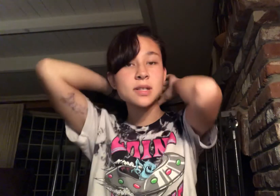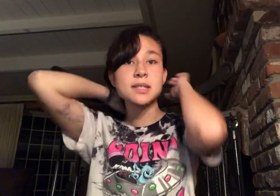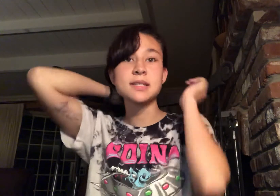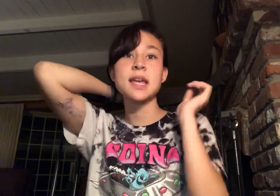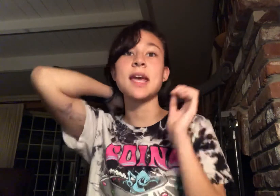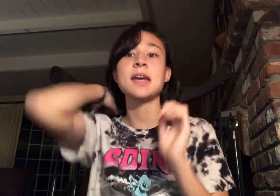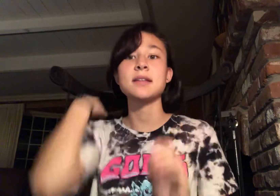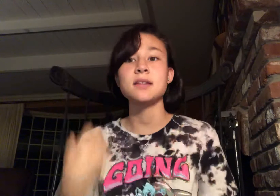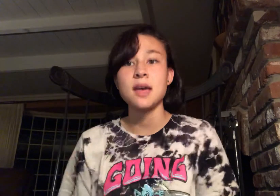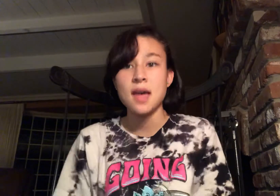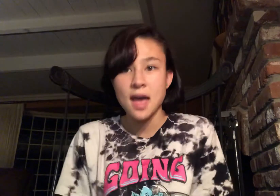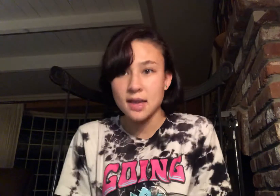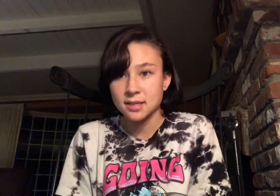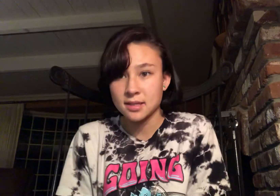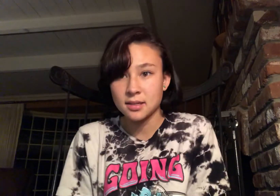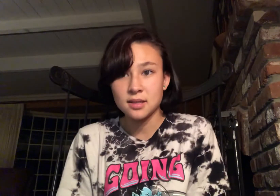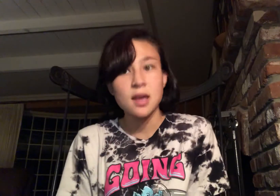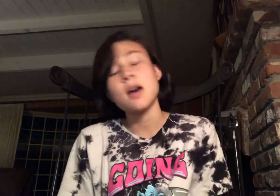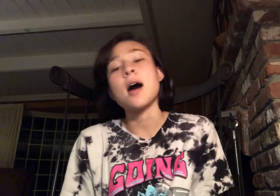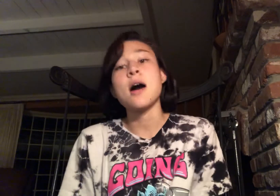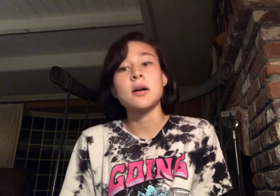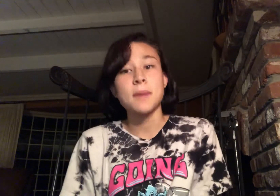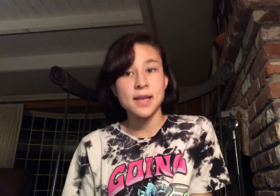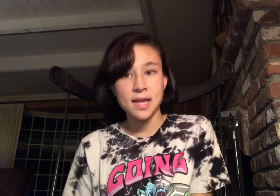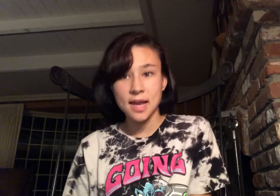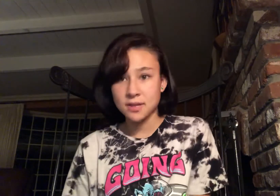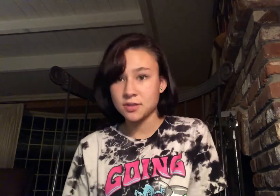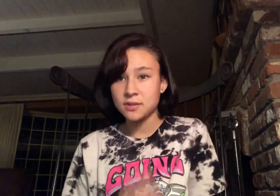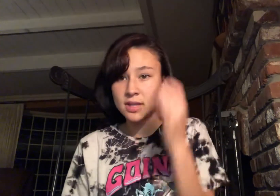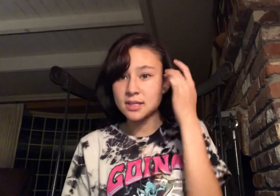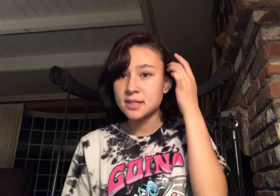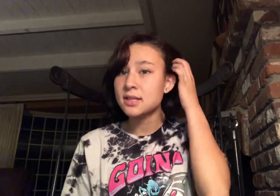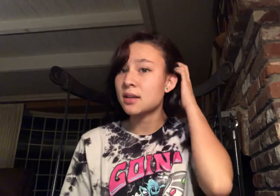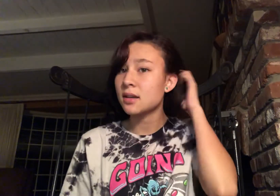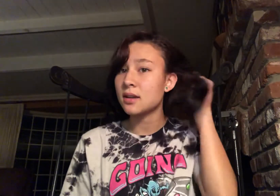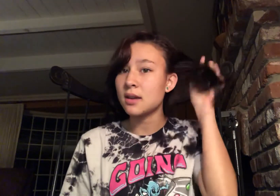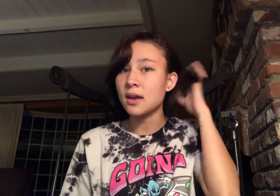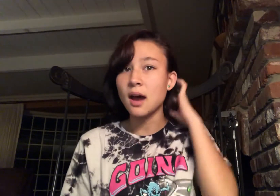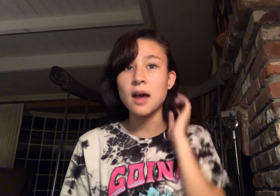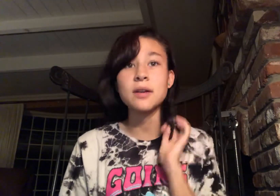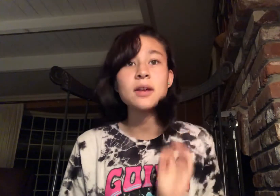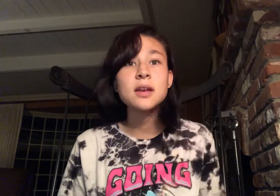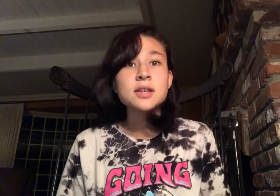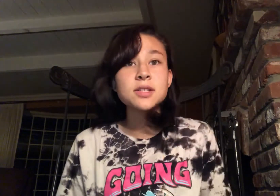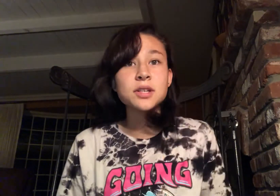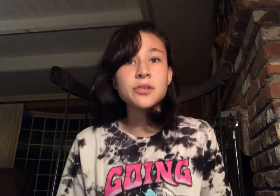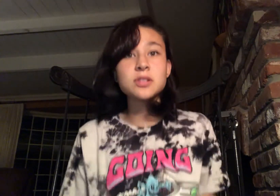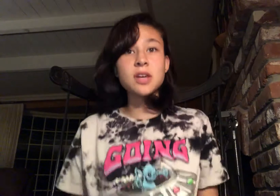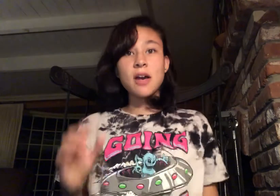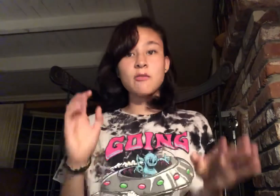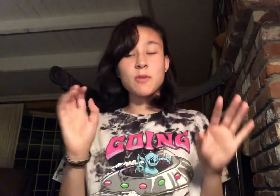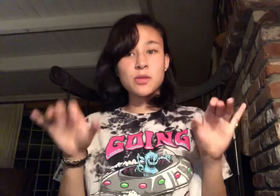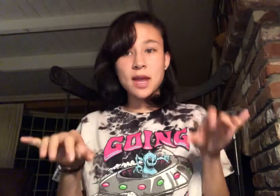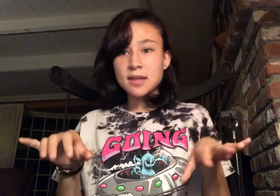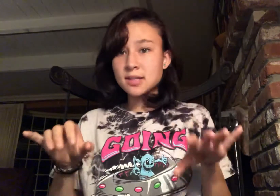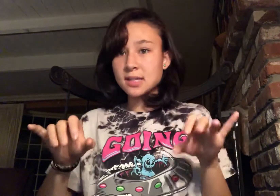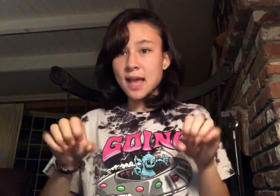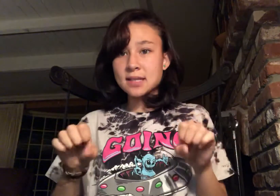is can, as in I can do this. So you're going to have both hands as